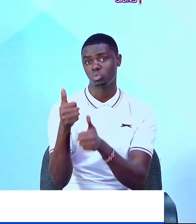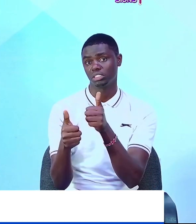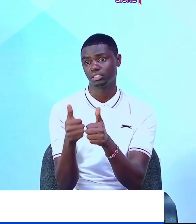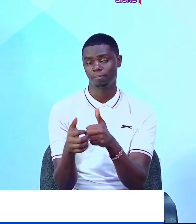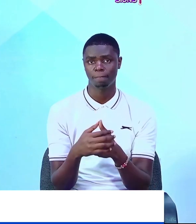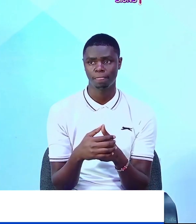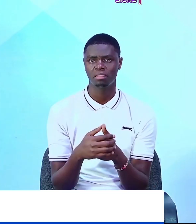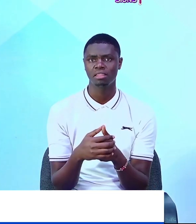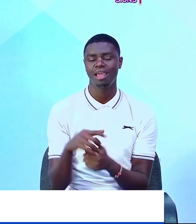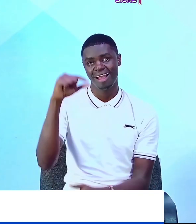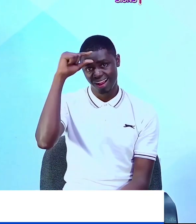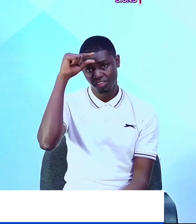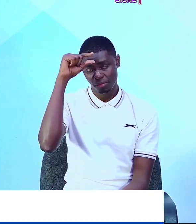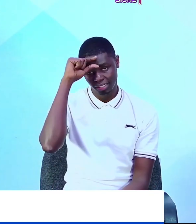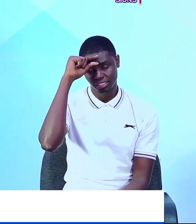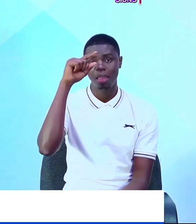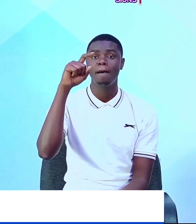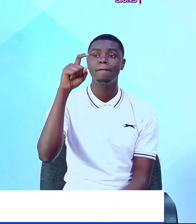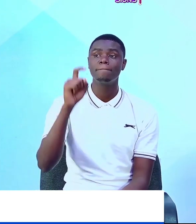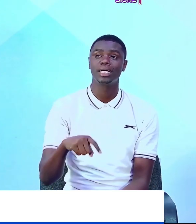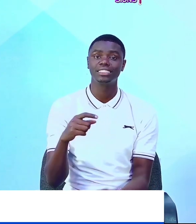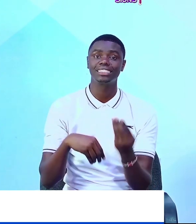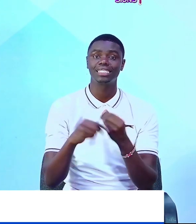the government should sell 10%